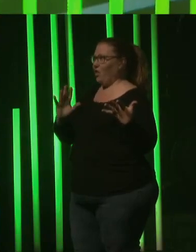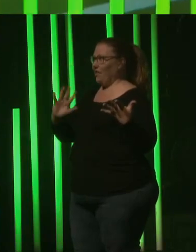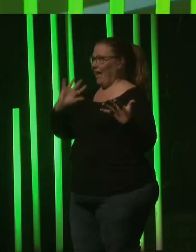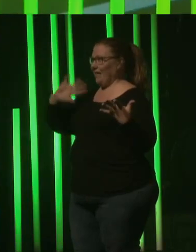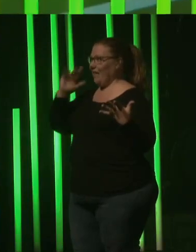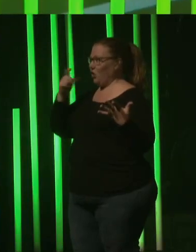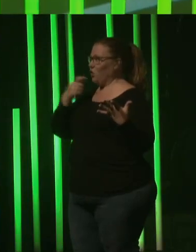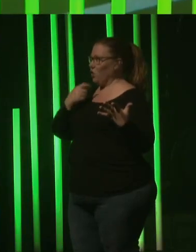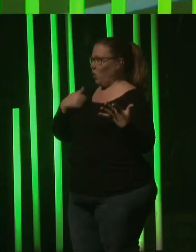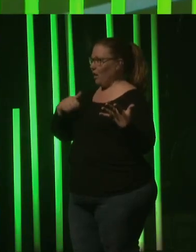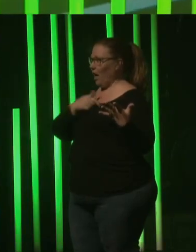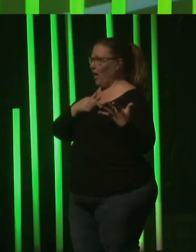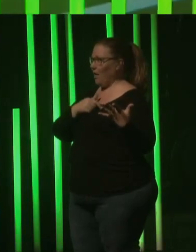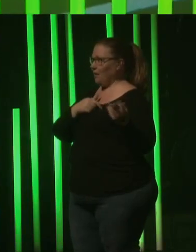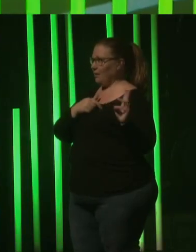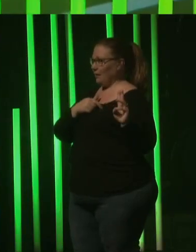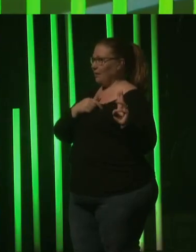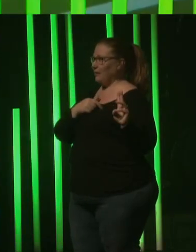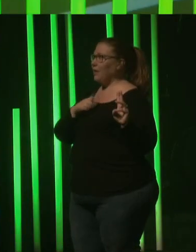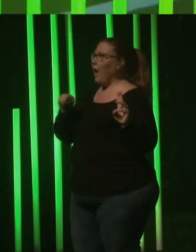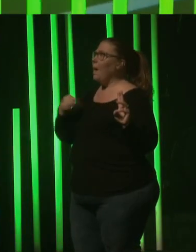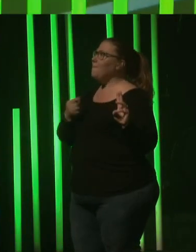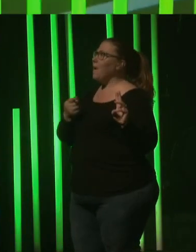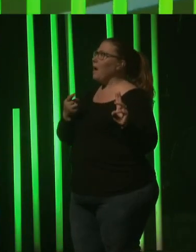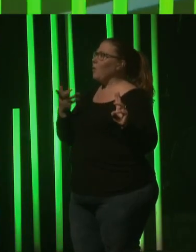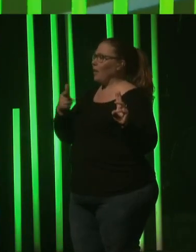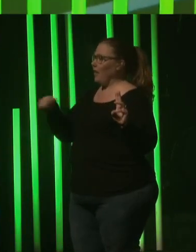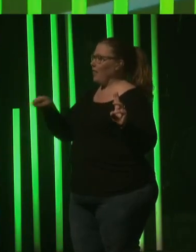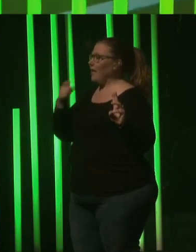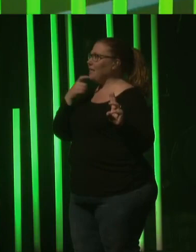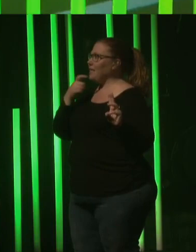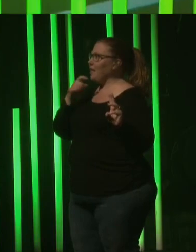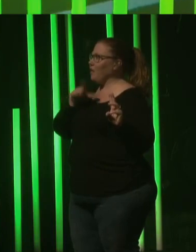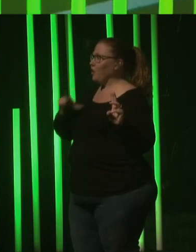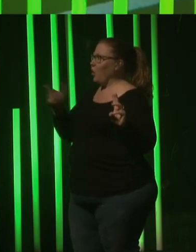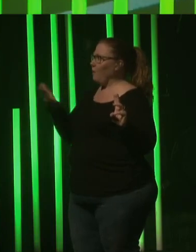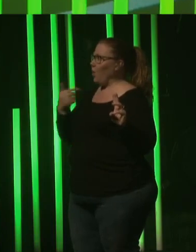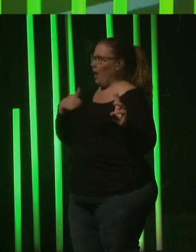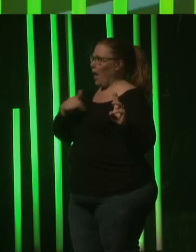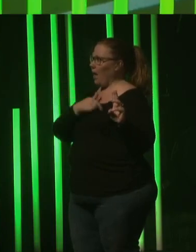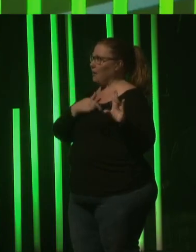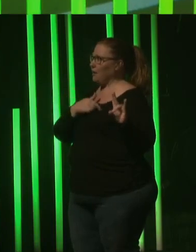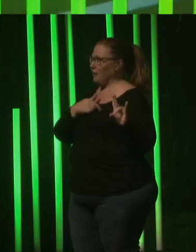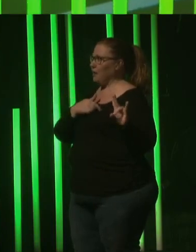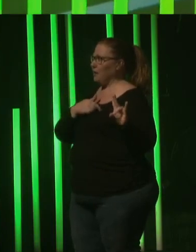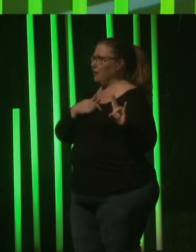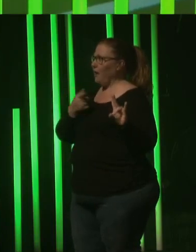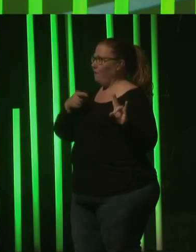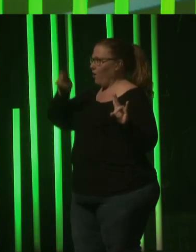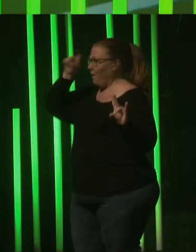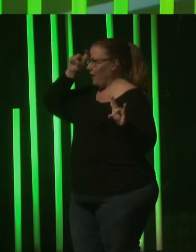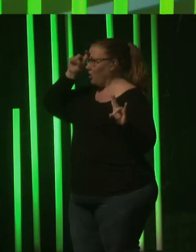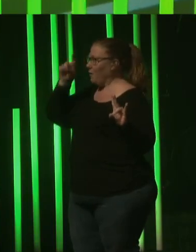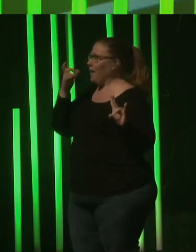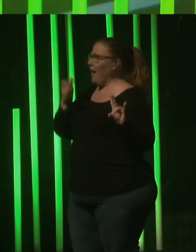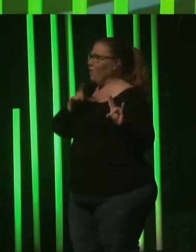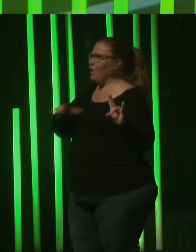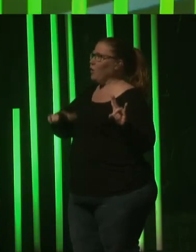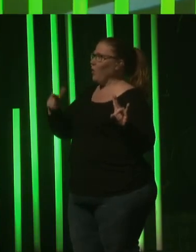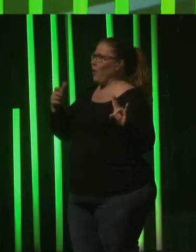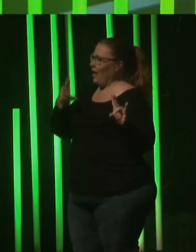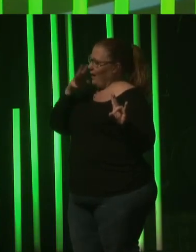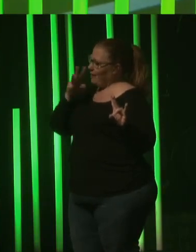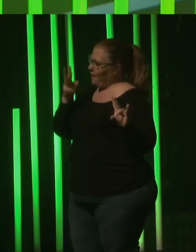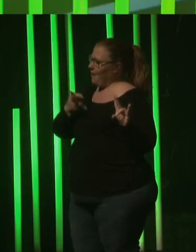us six. About when they said, did not the Lord bring us up out of Egypt, but now the Lord has